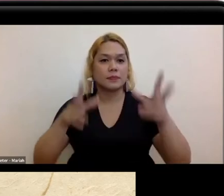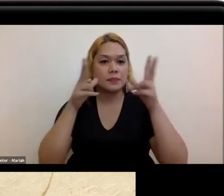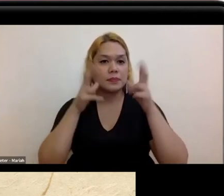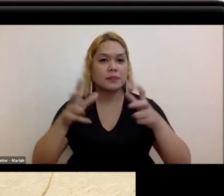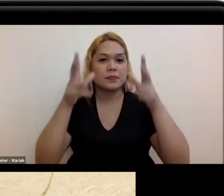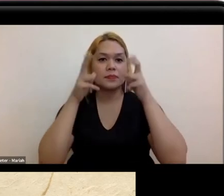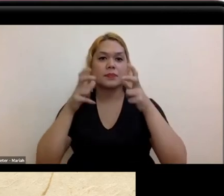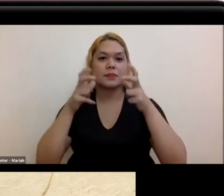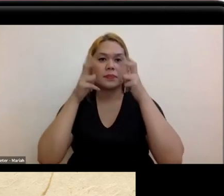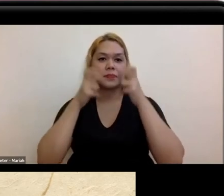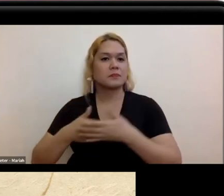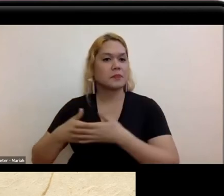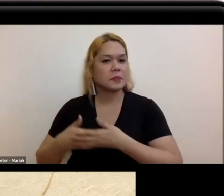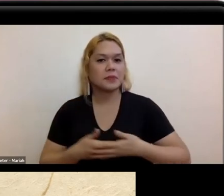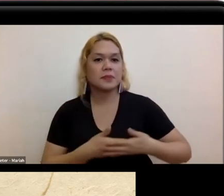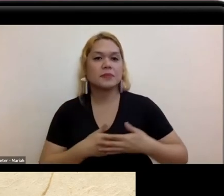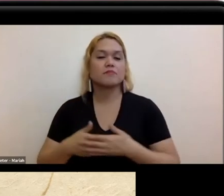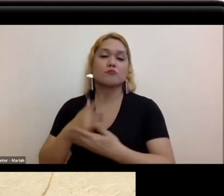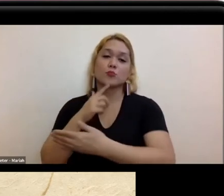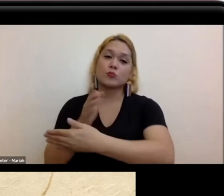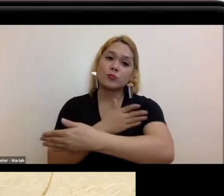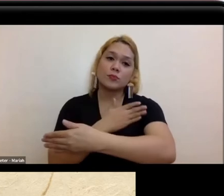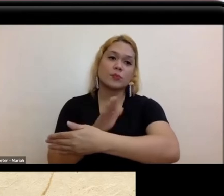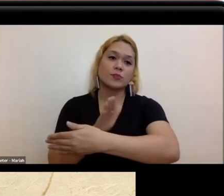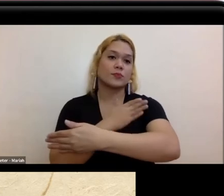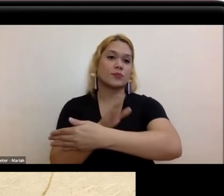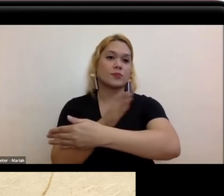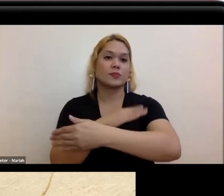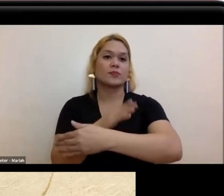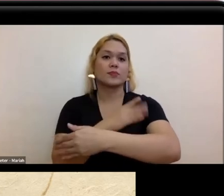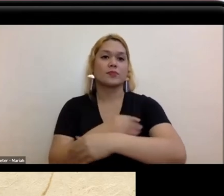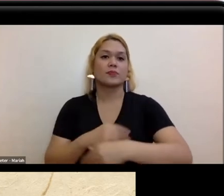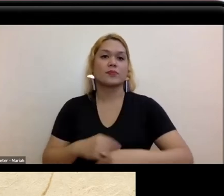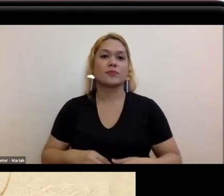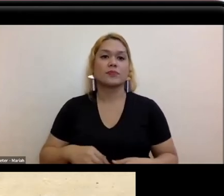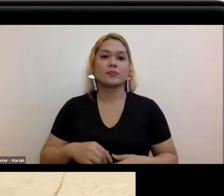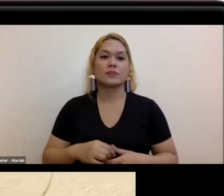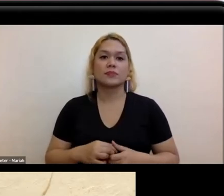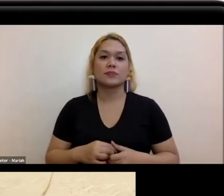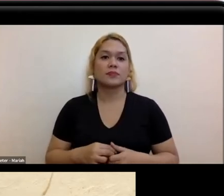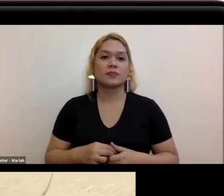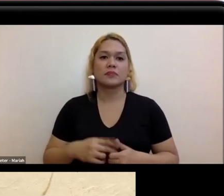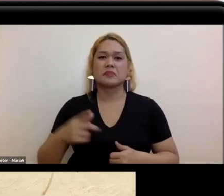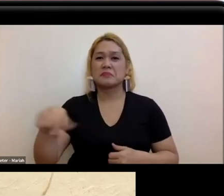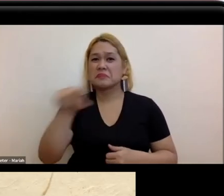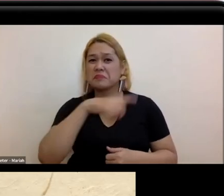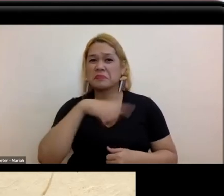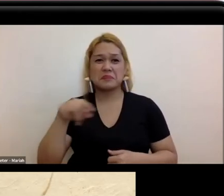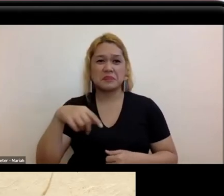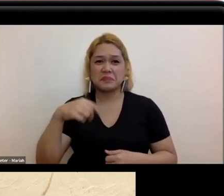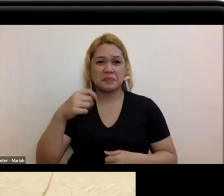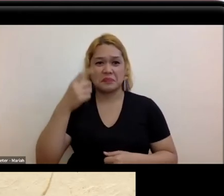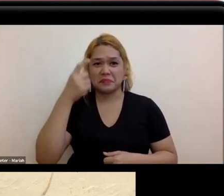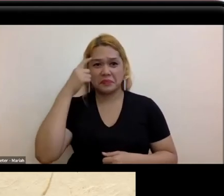lullaby, inaudible to them, but you,